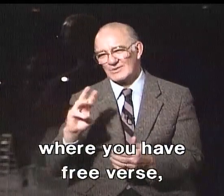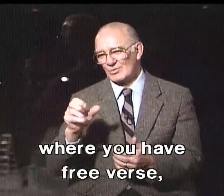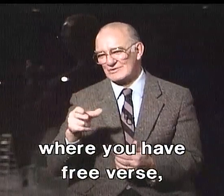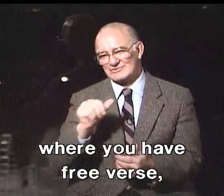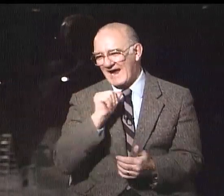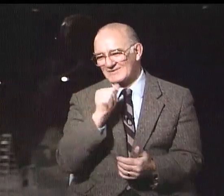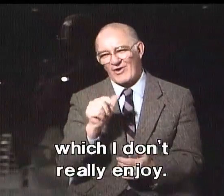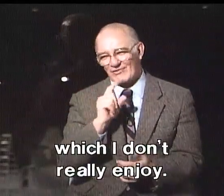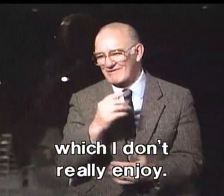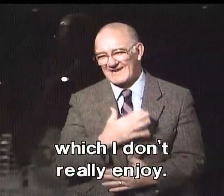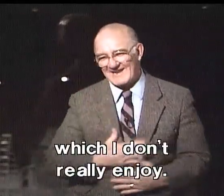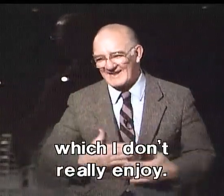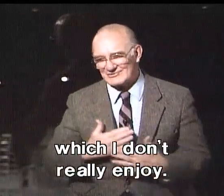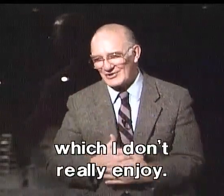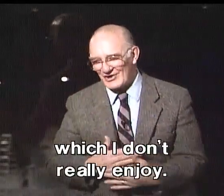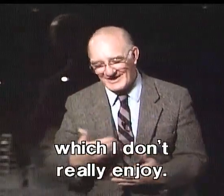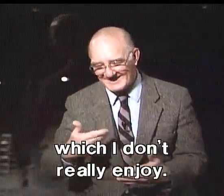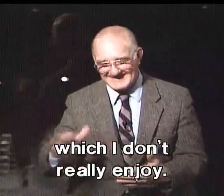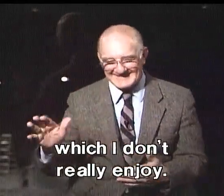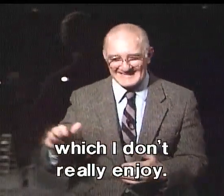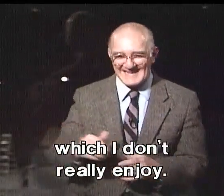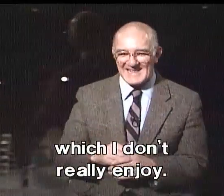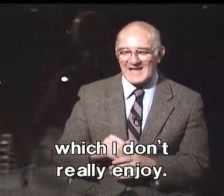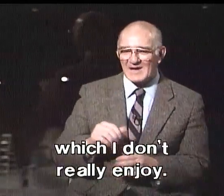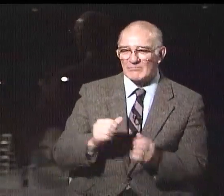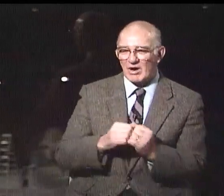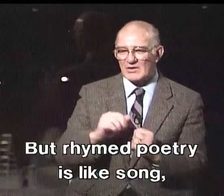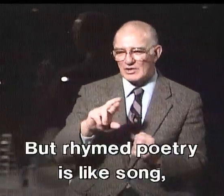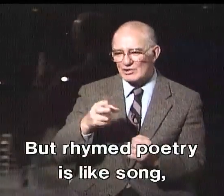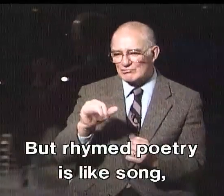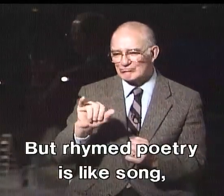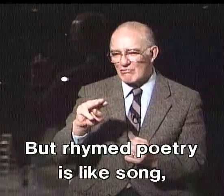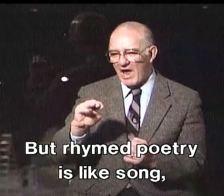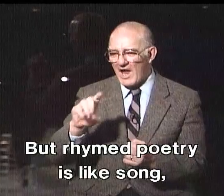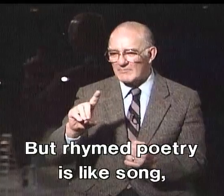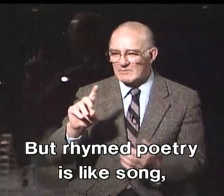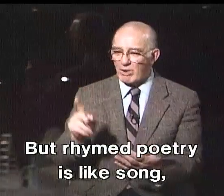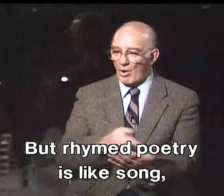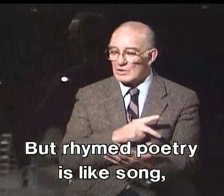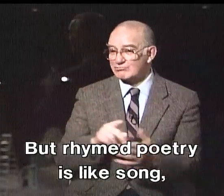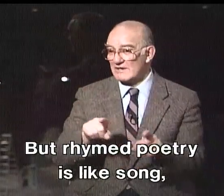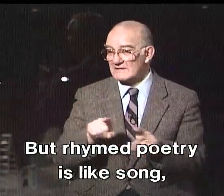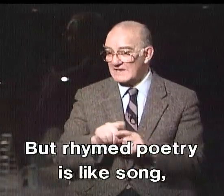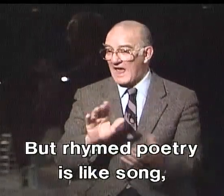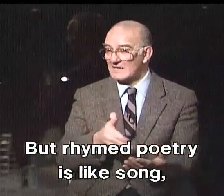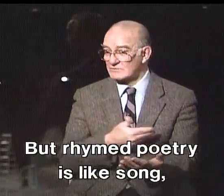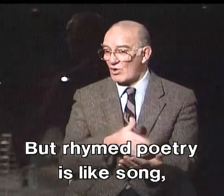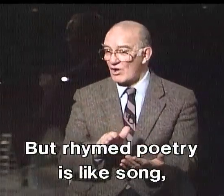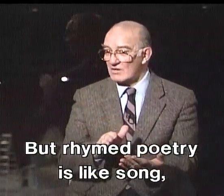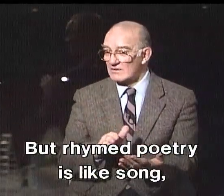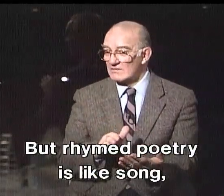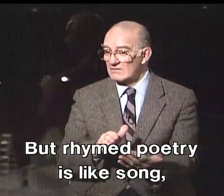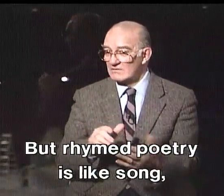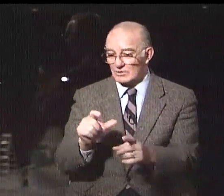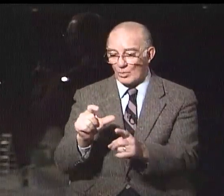which I don't really enjoy. But rhymed poetry is like song. The